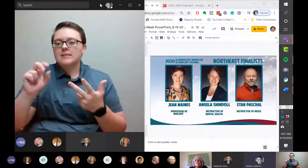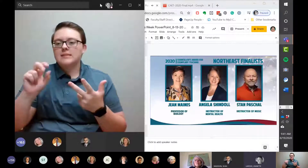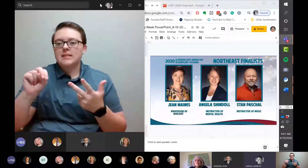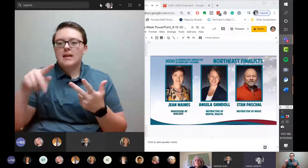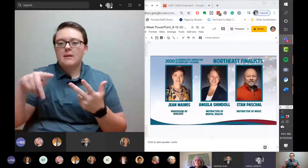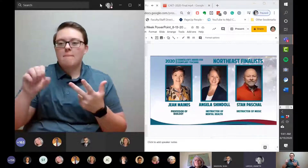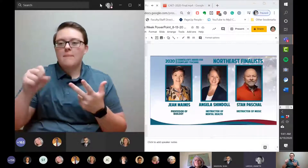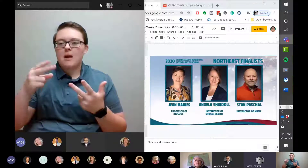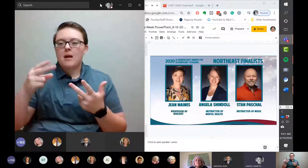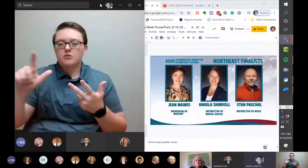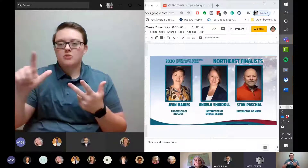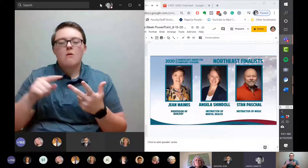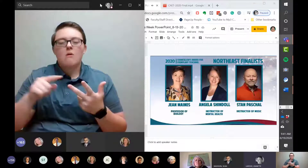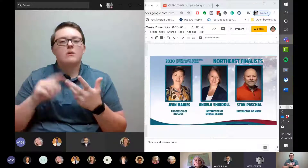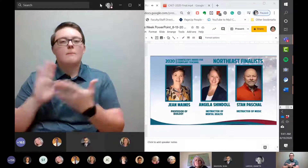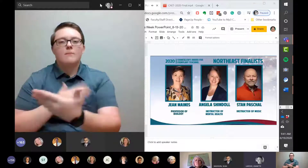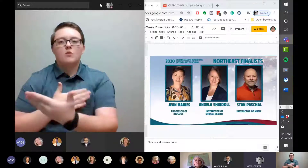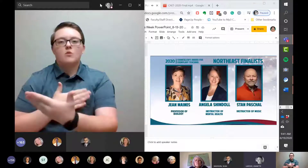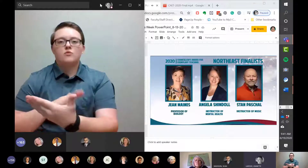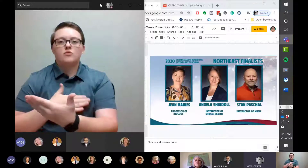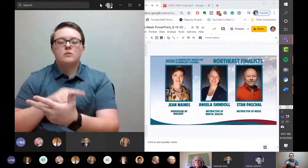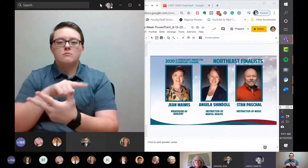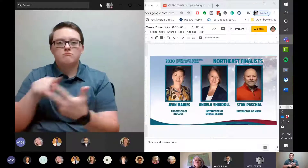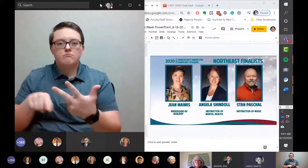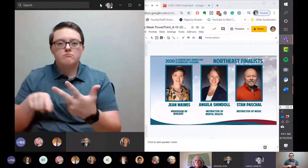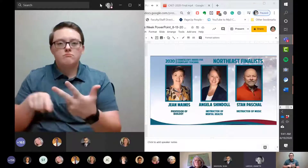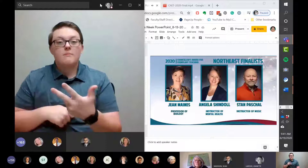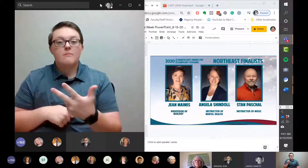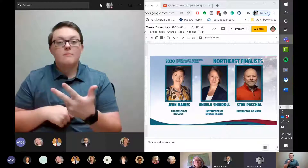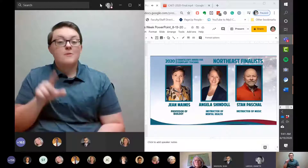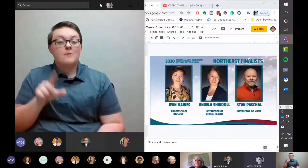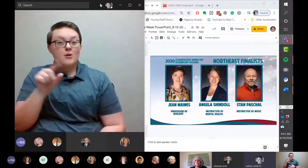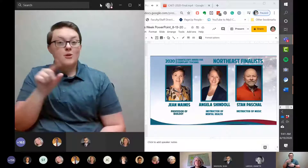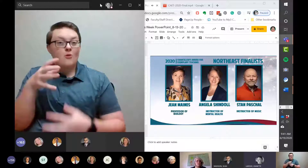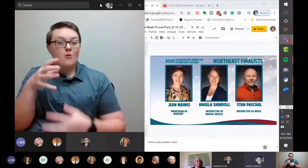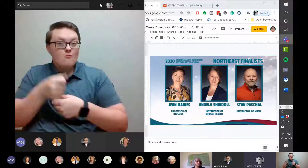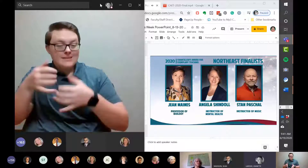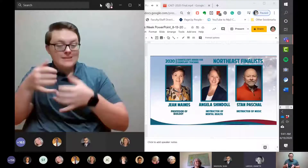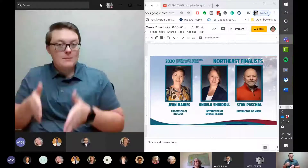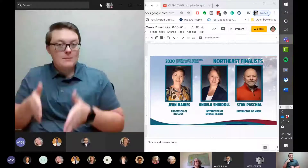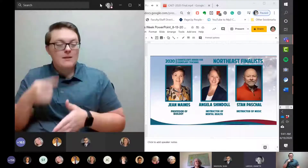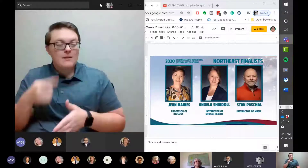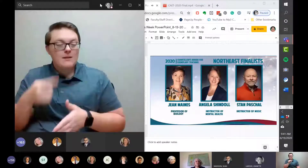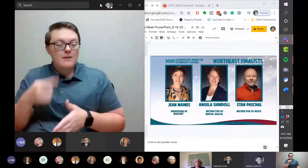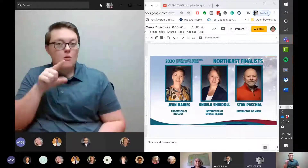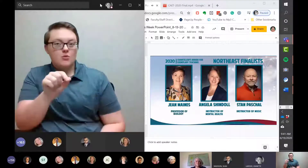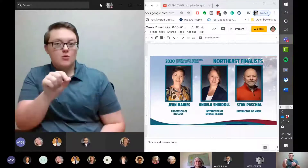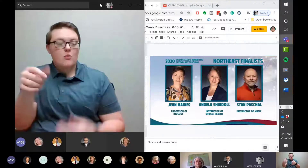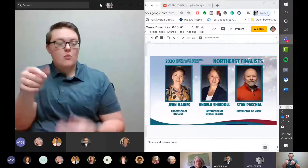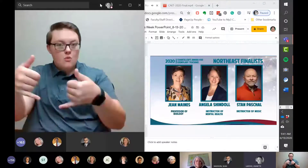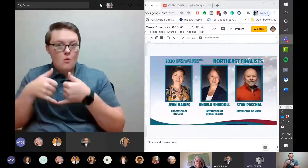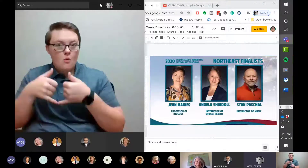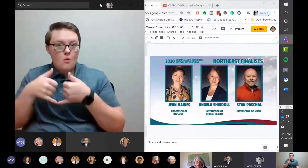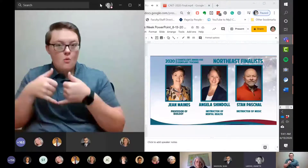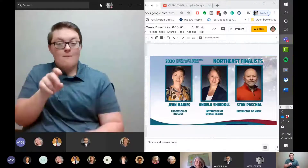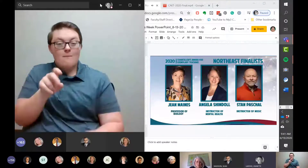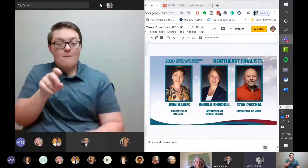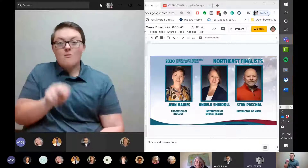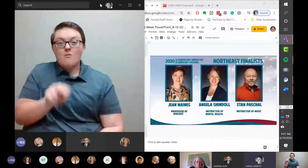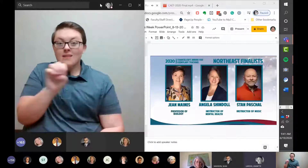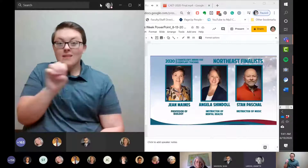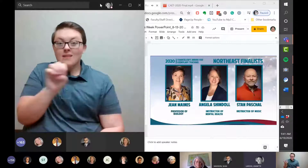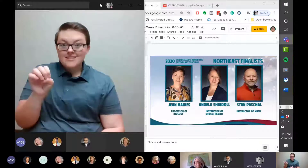Music. The 2020 recipient for the Chancellor's Award of Exemplary Teaching from Northeast